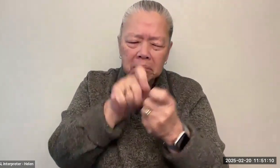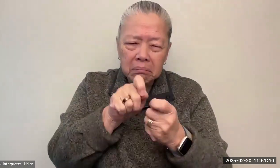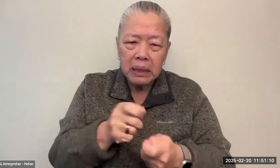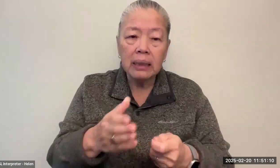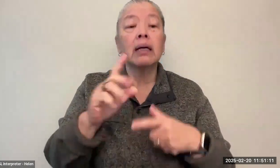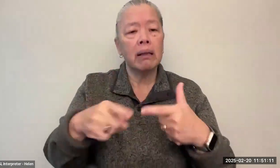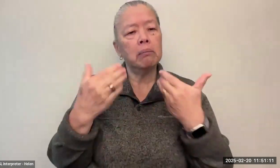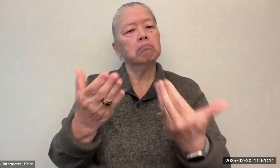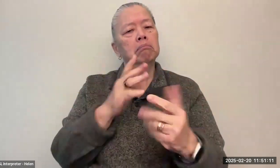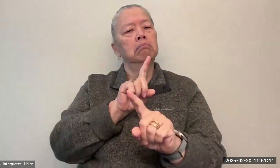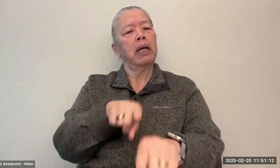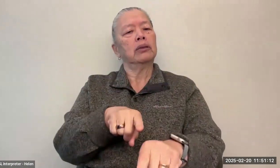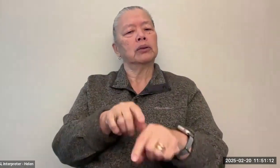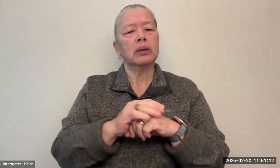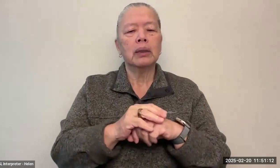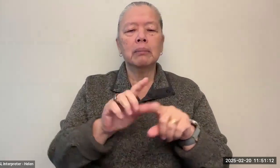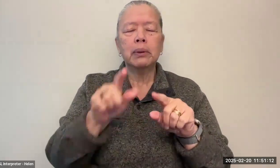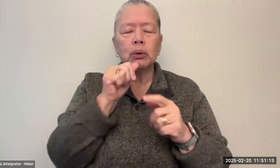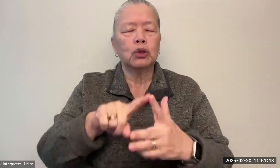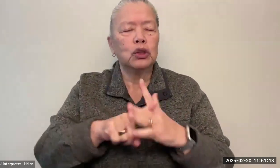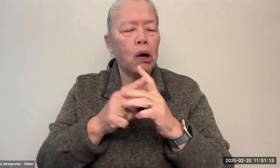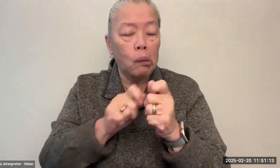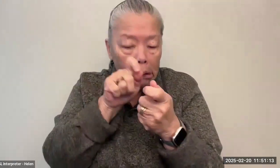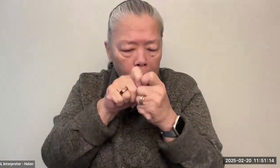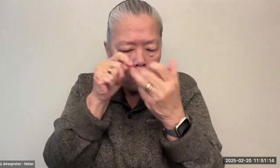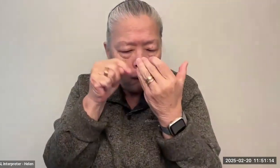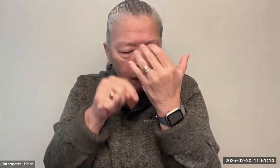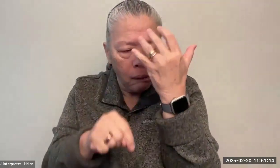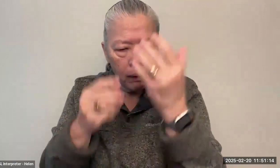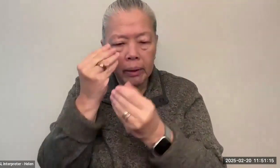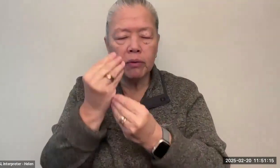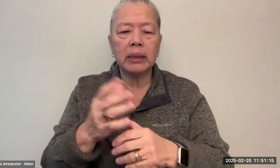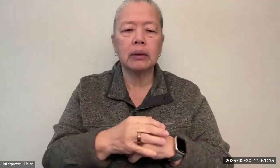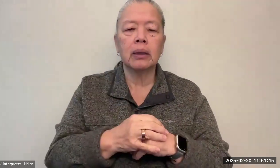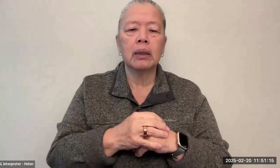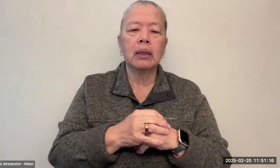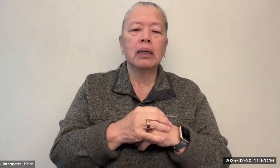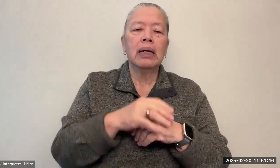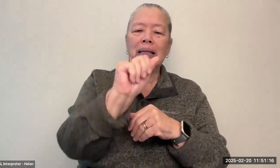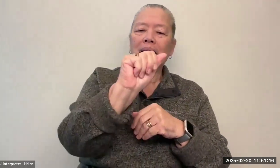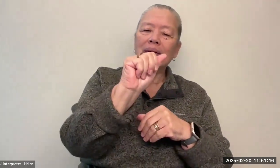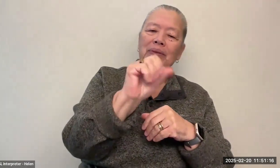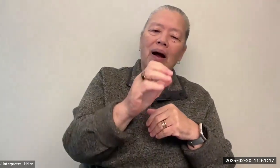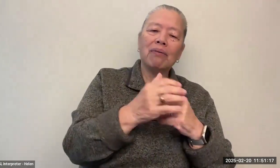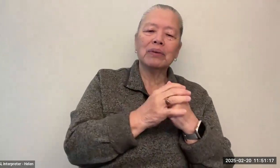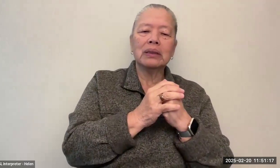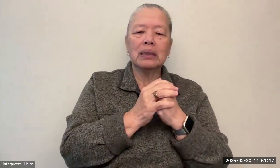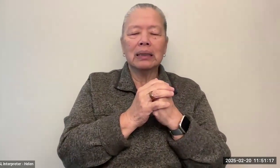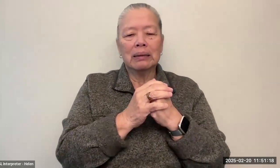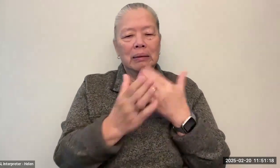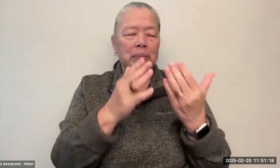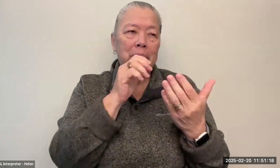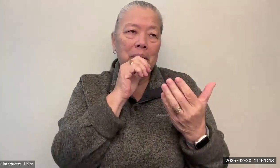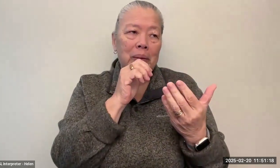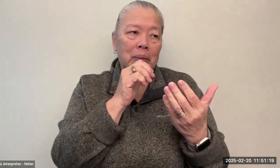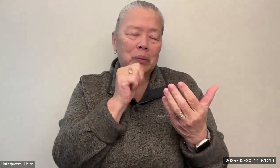details that they're not going to have opportunity at annual conference to perfect the motion, as a lot of our annual conferences tend to